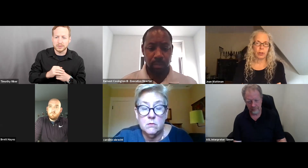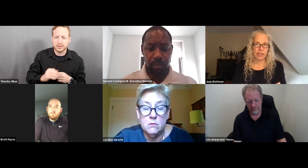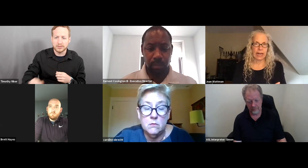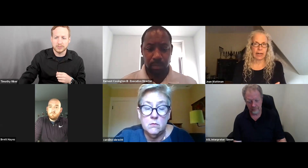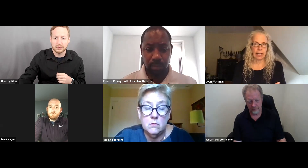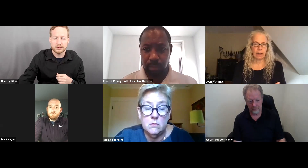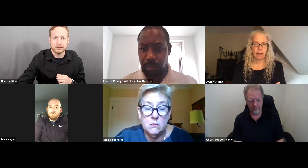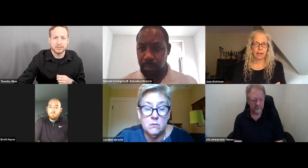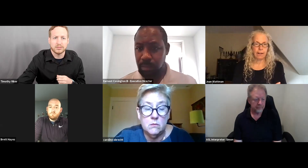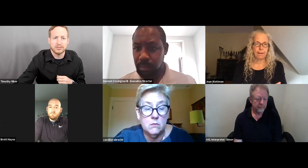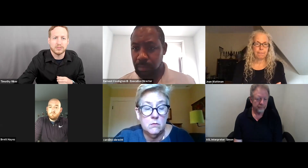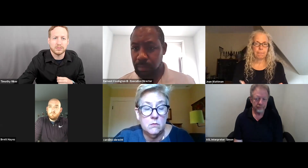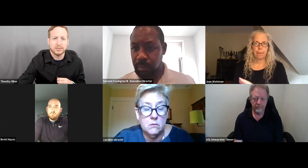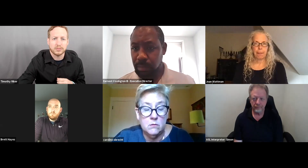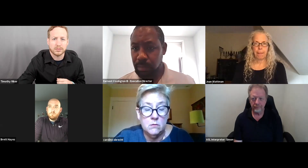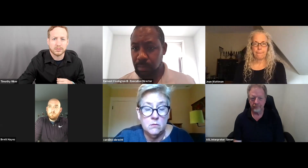whether you're abstaining.